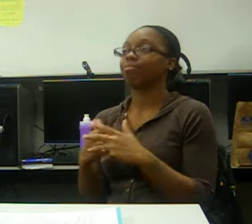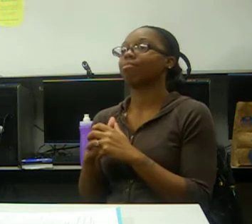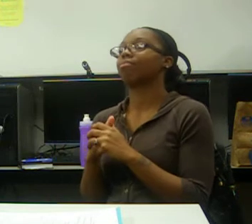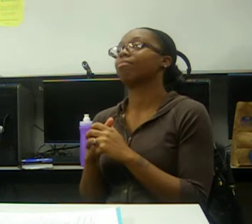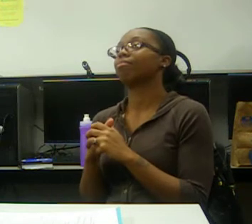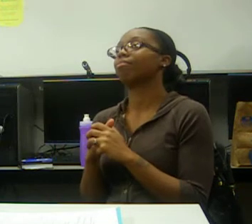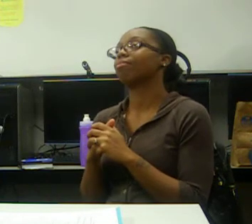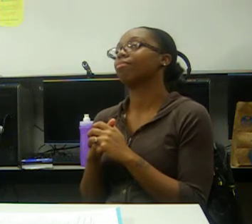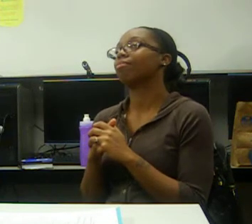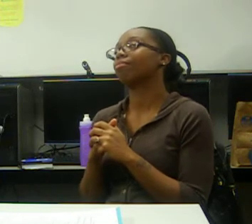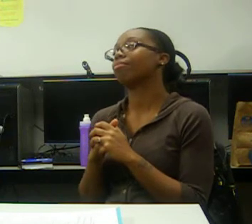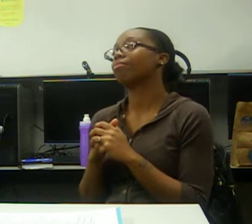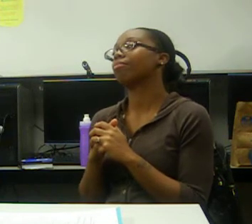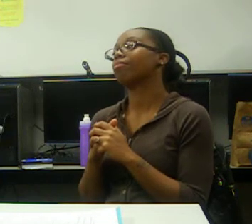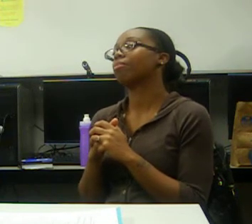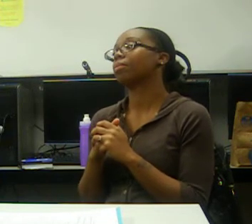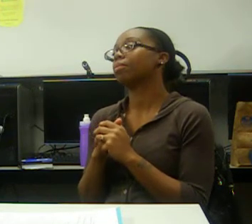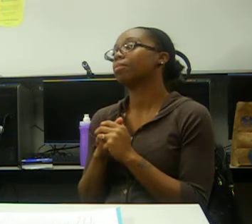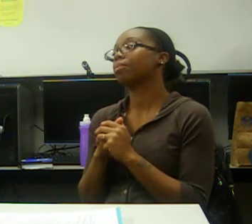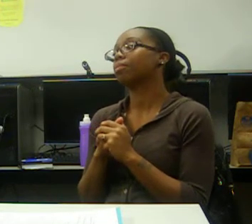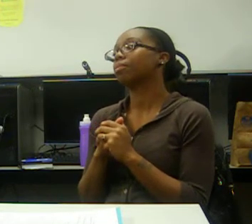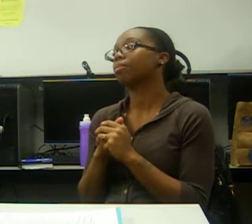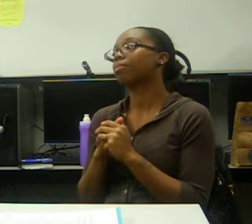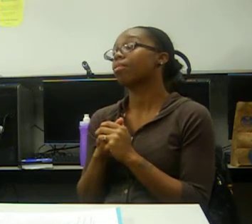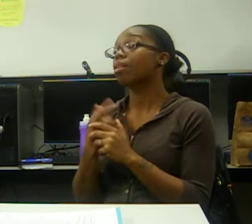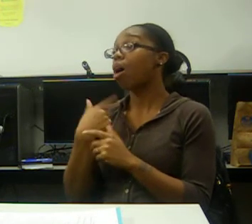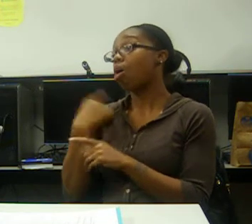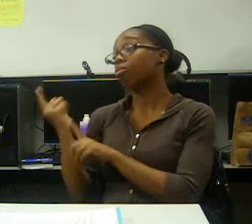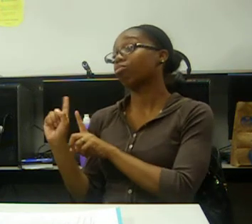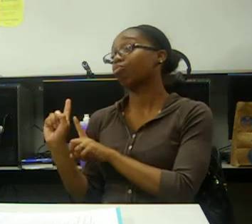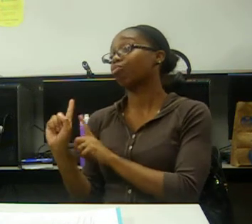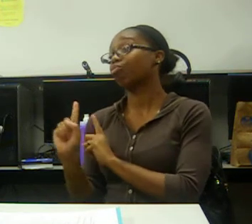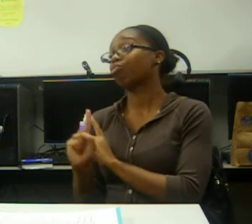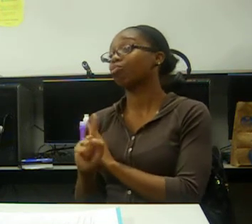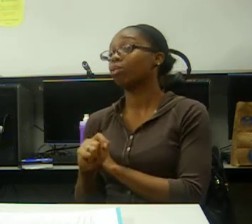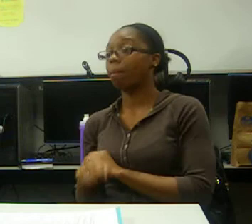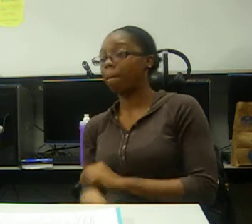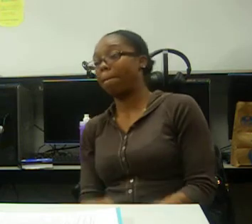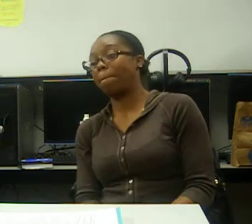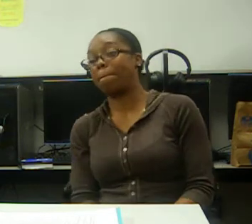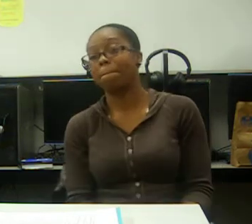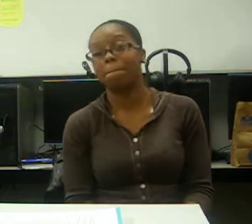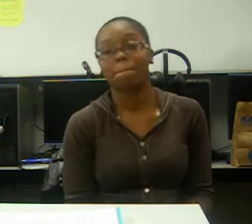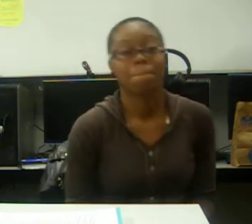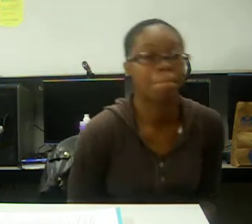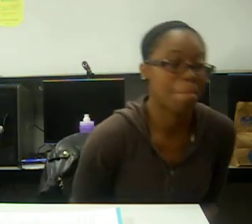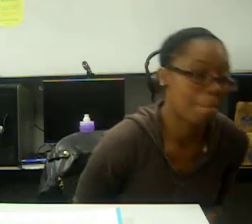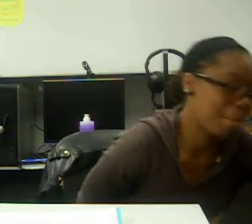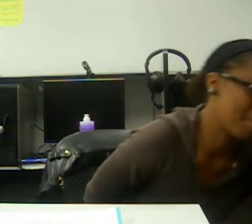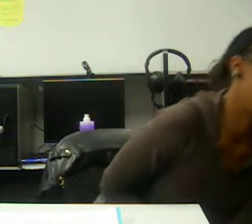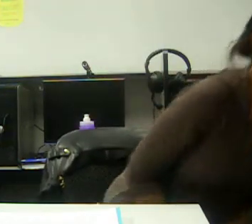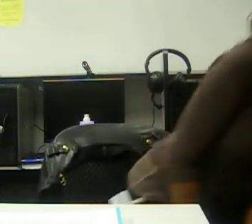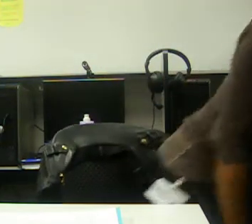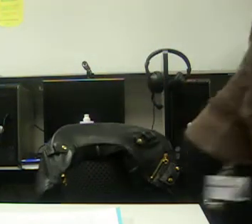we were walking away, and I saw Tigger, and I instantly got really